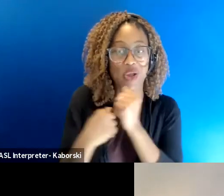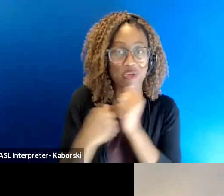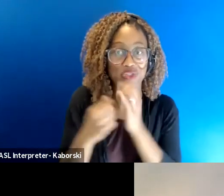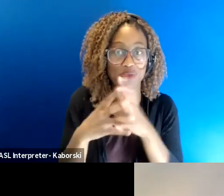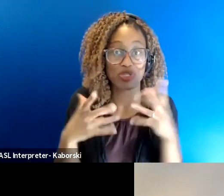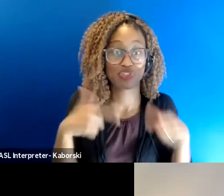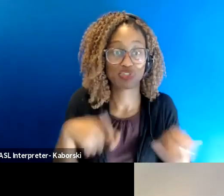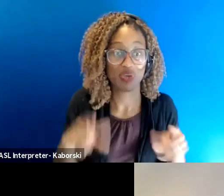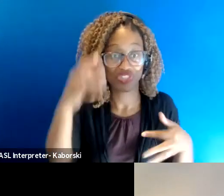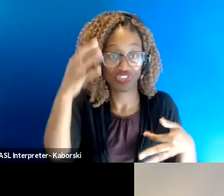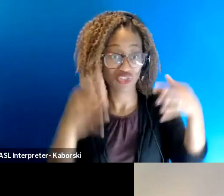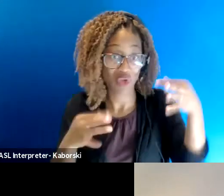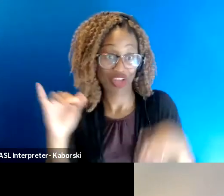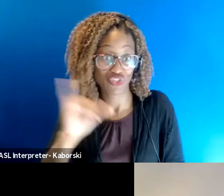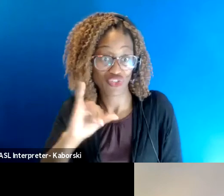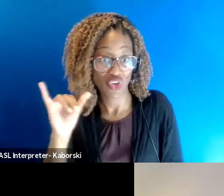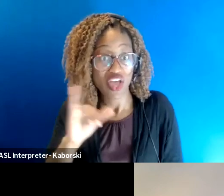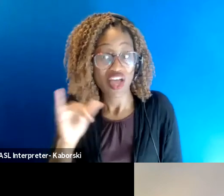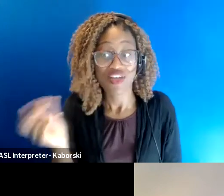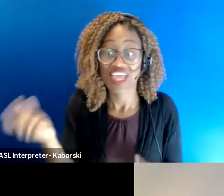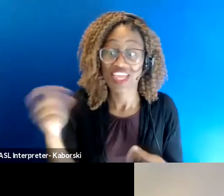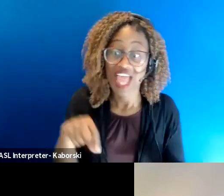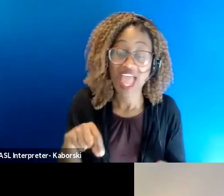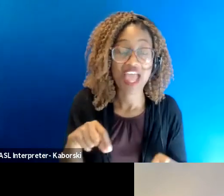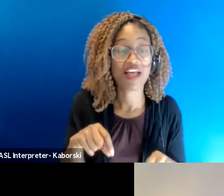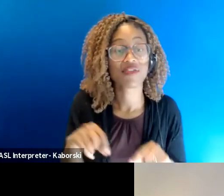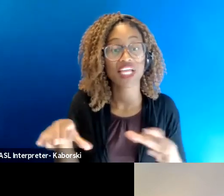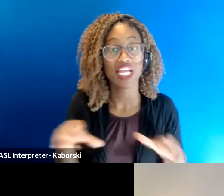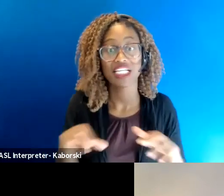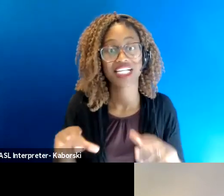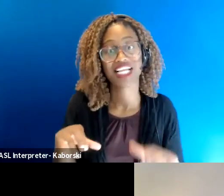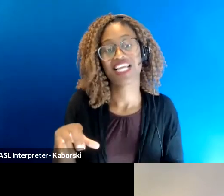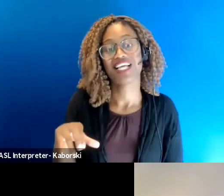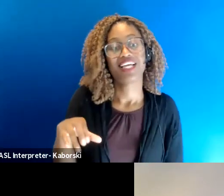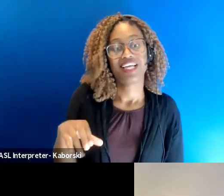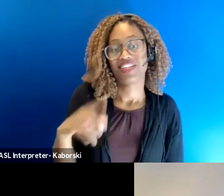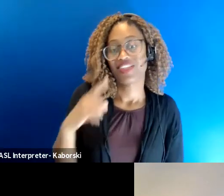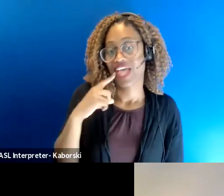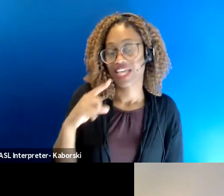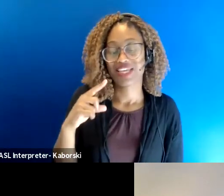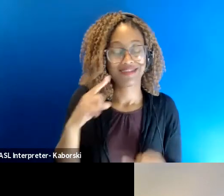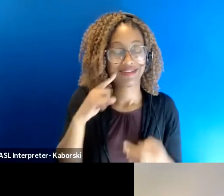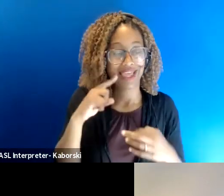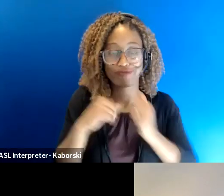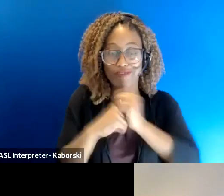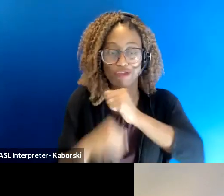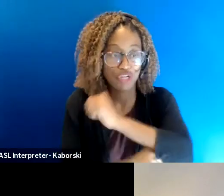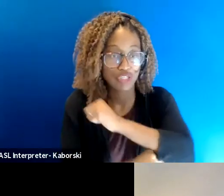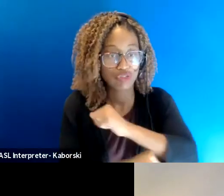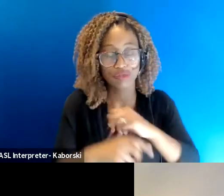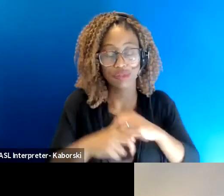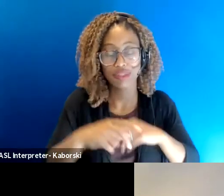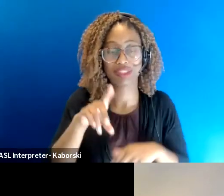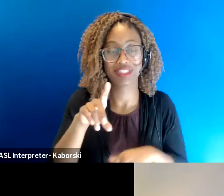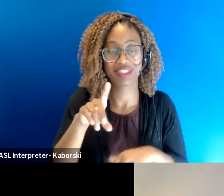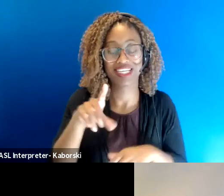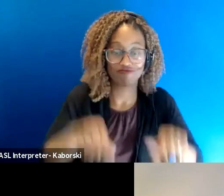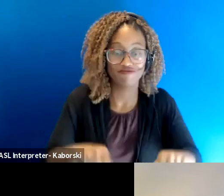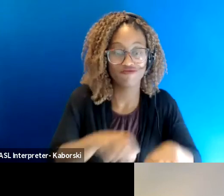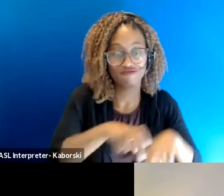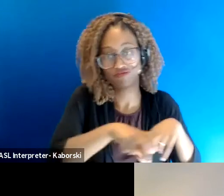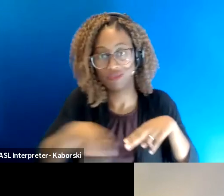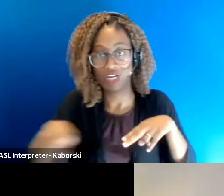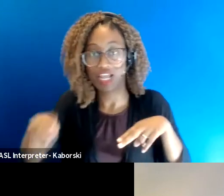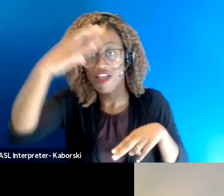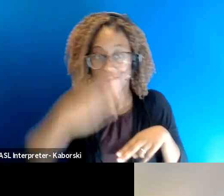trial too. They came, they did a die-in. They all laid on the ground in front of the courthouse and had a